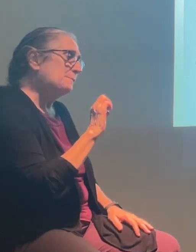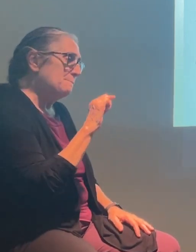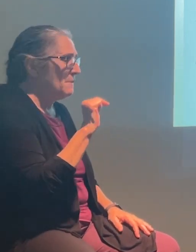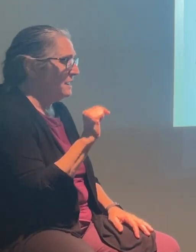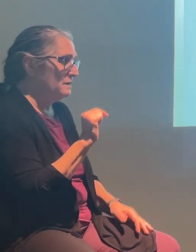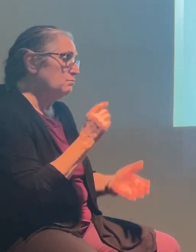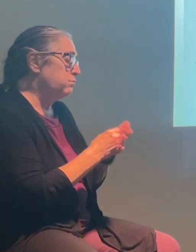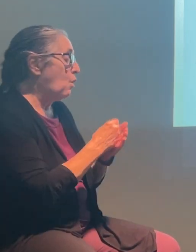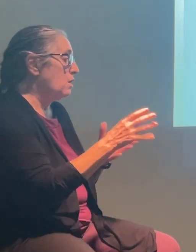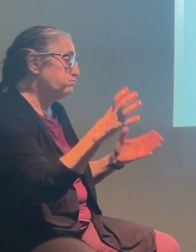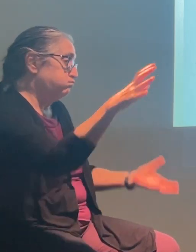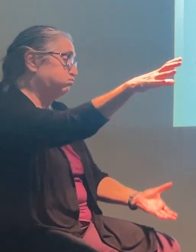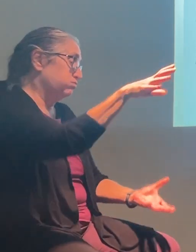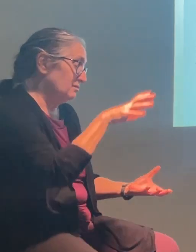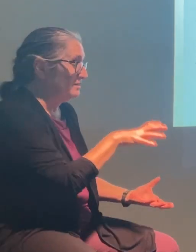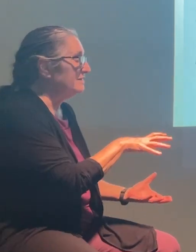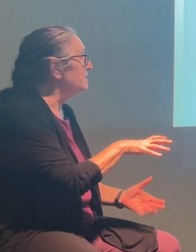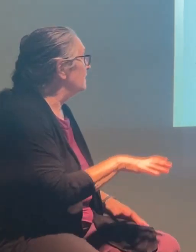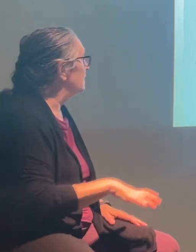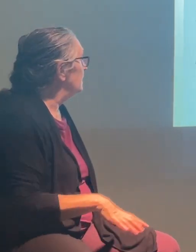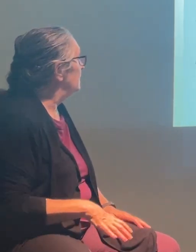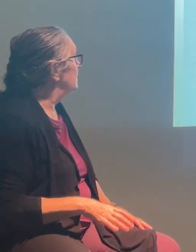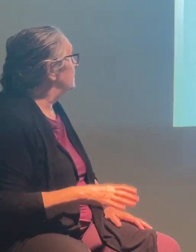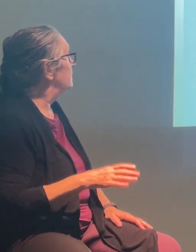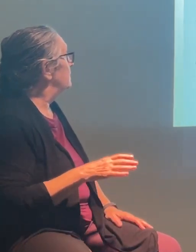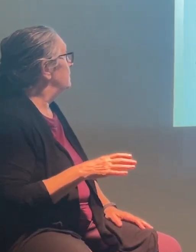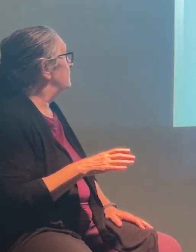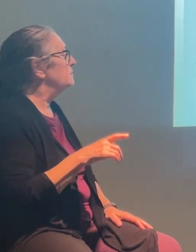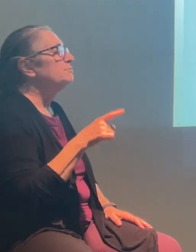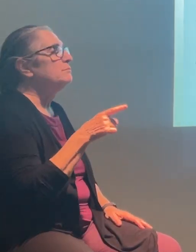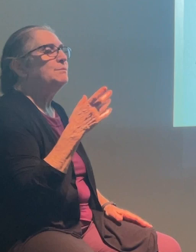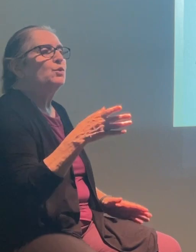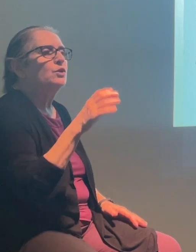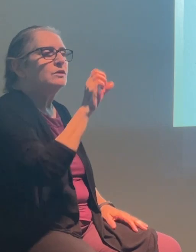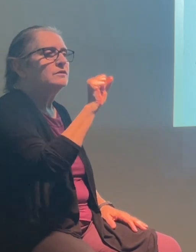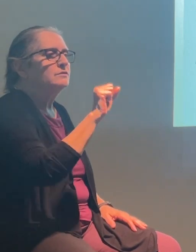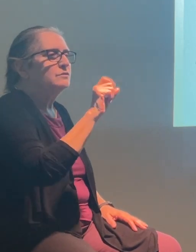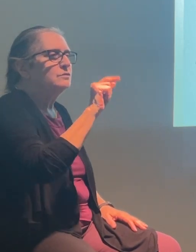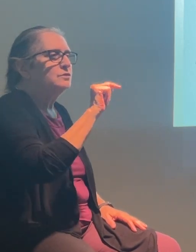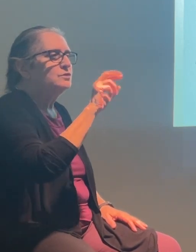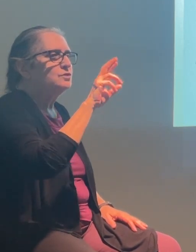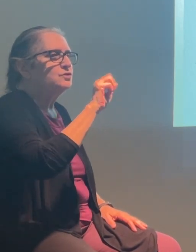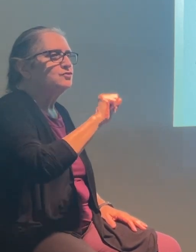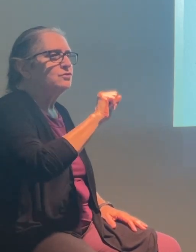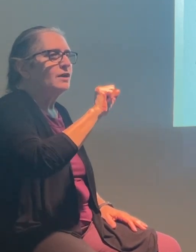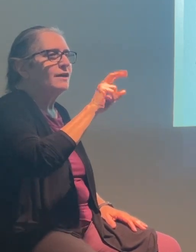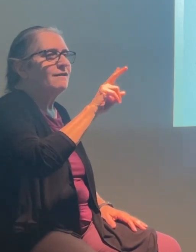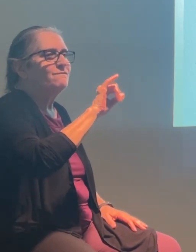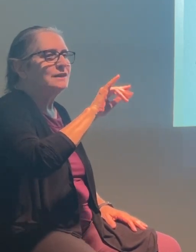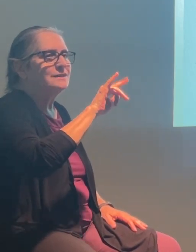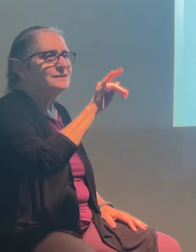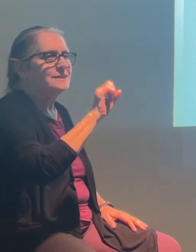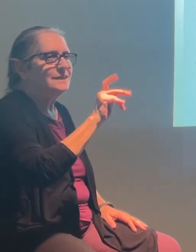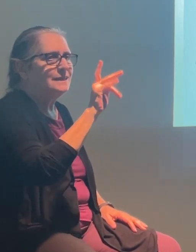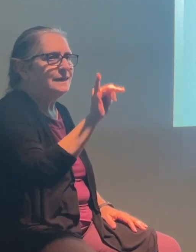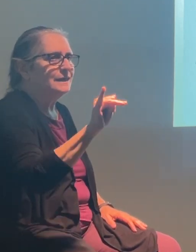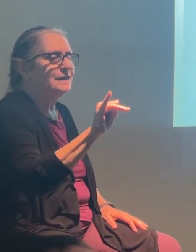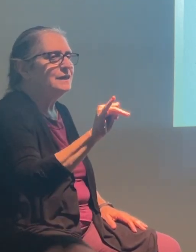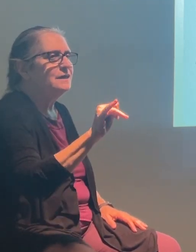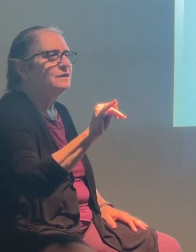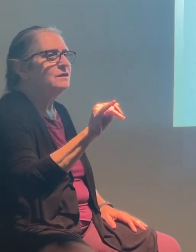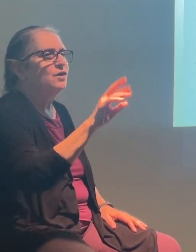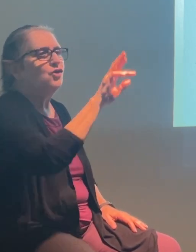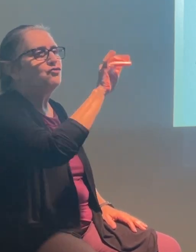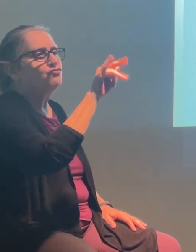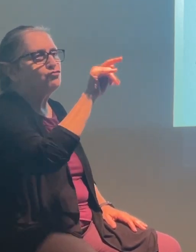odd. But there was you must have heard of Stravinsky, The Rite of Spring, 1913. And what you may